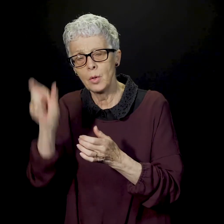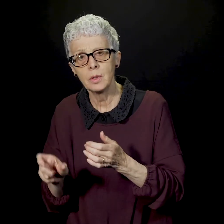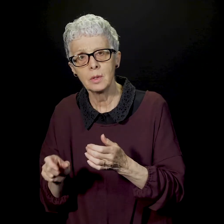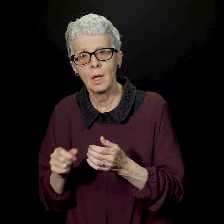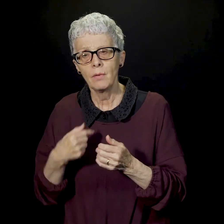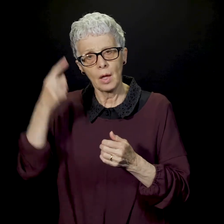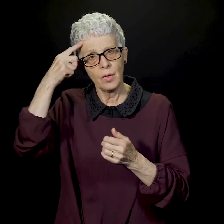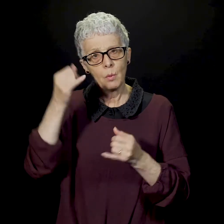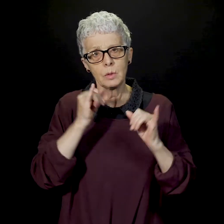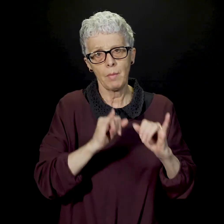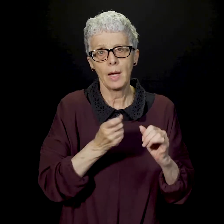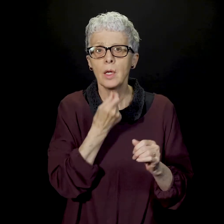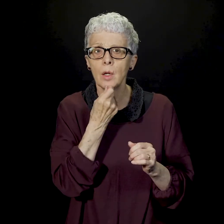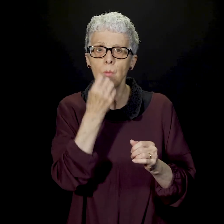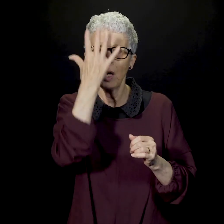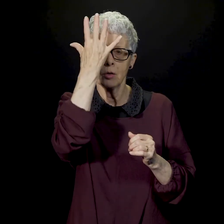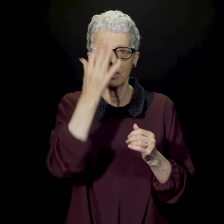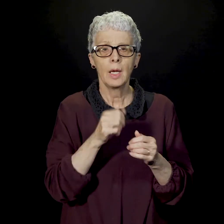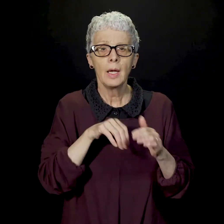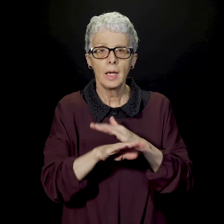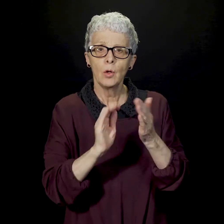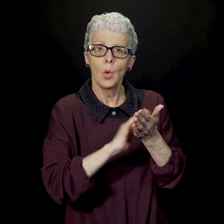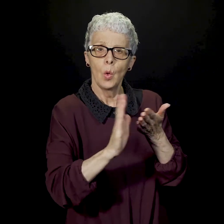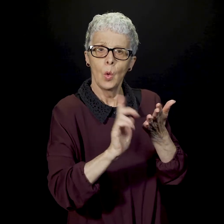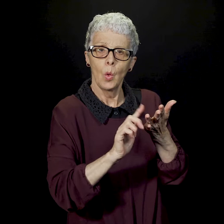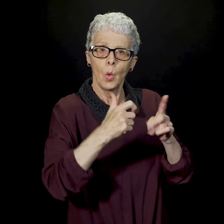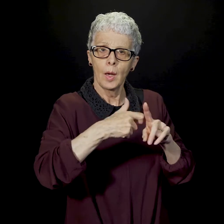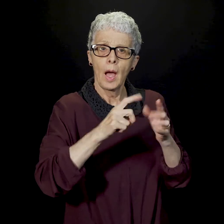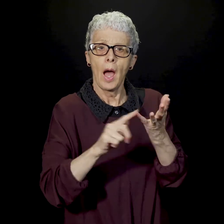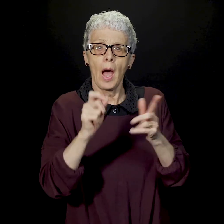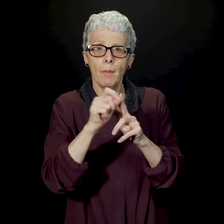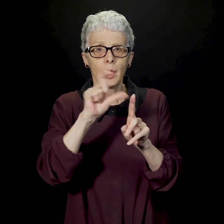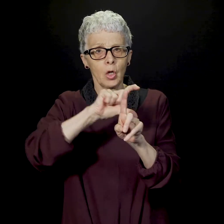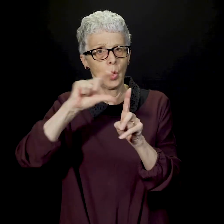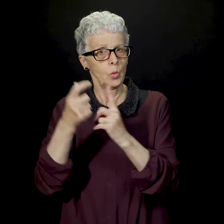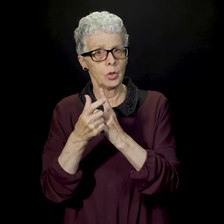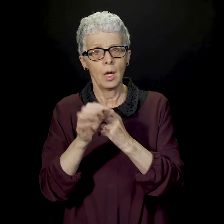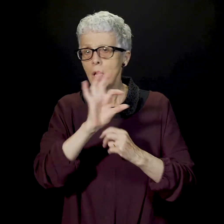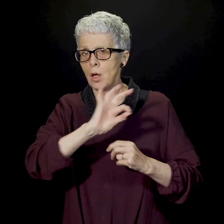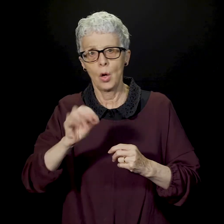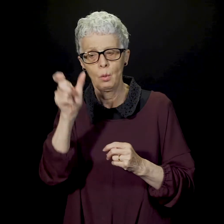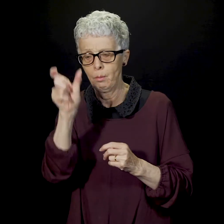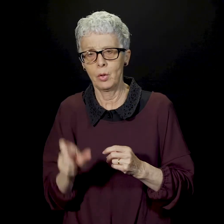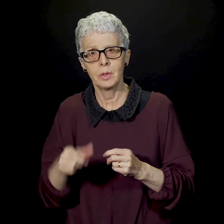embarrassing. How's this? Within hookup culture, it seems like no one is ultimately winning.